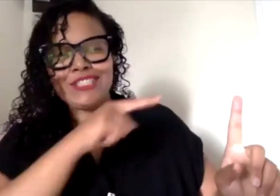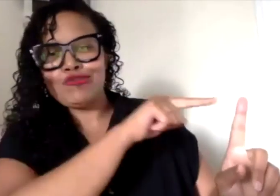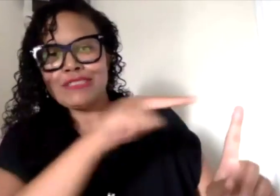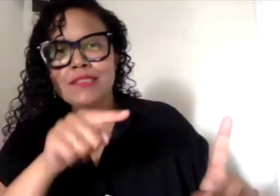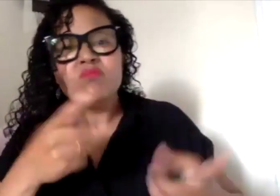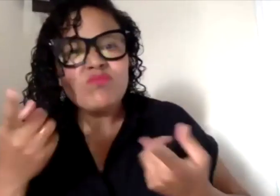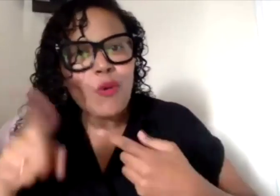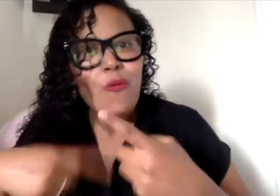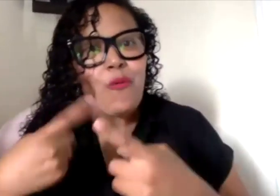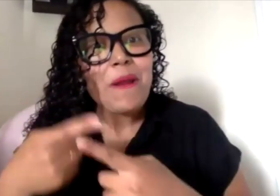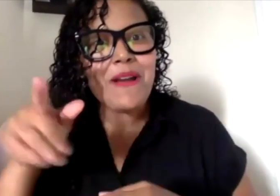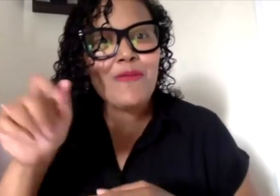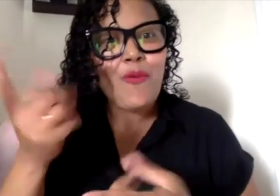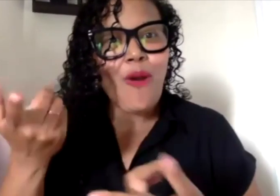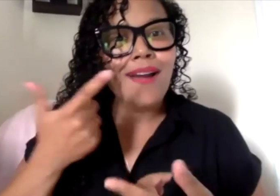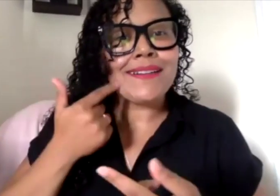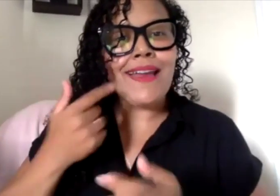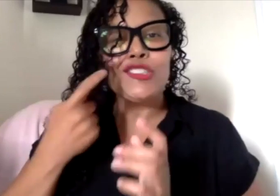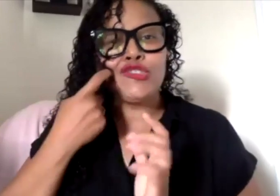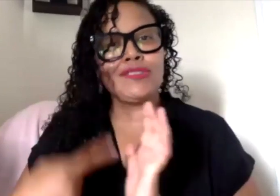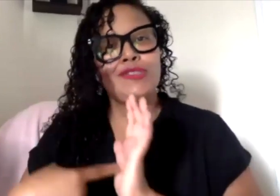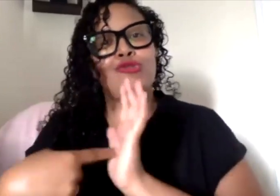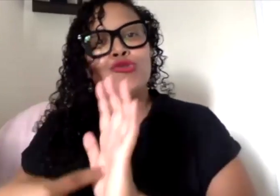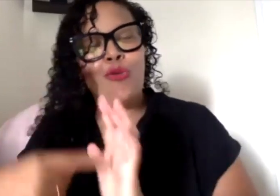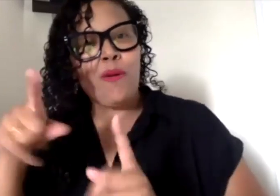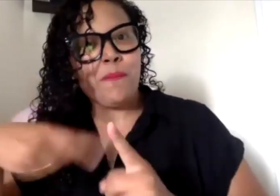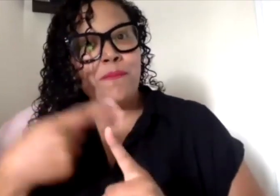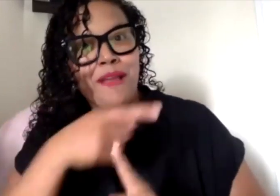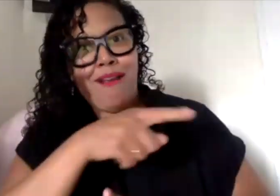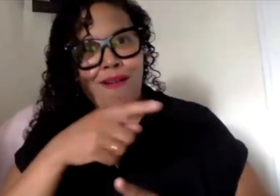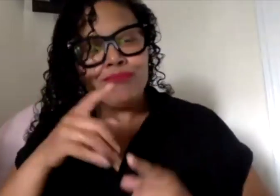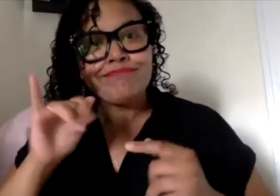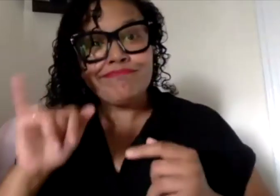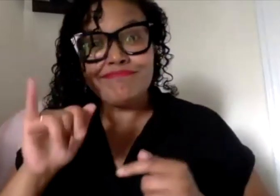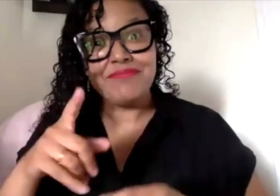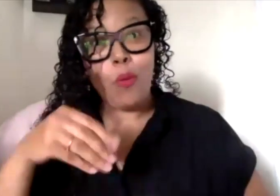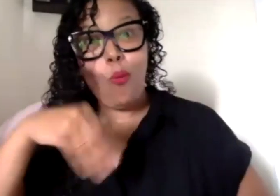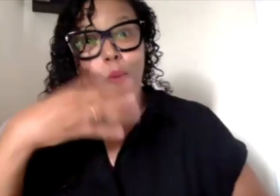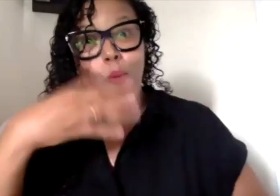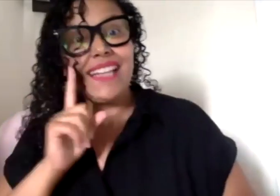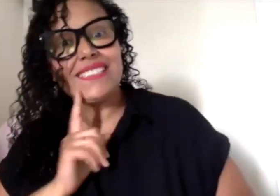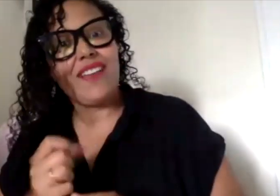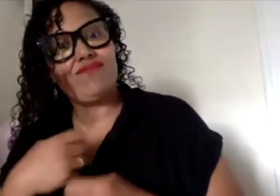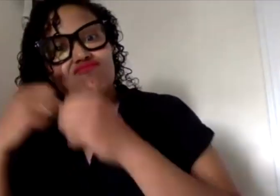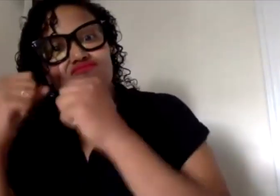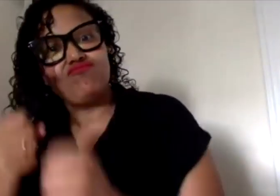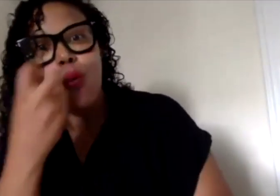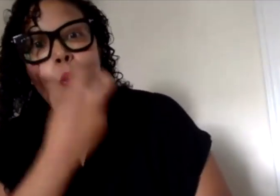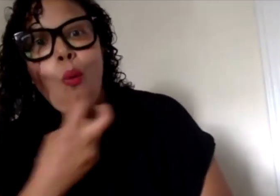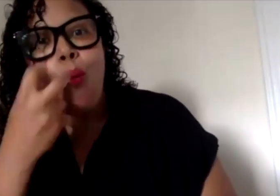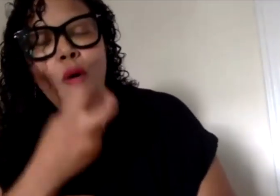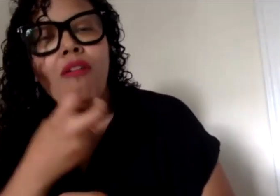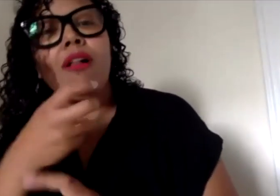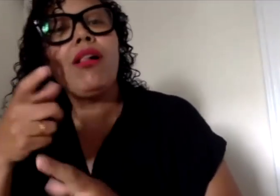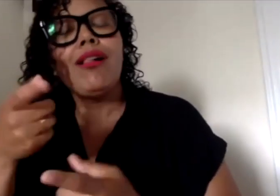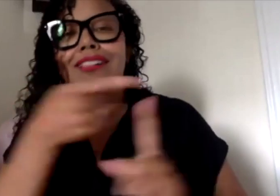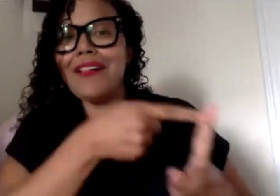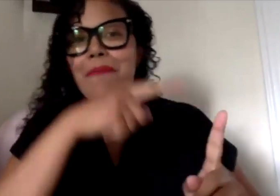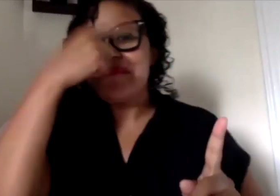Deaf. All of these topics are white centric, but what about showing them another view?